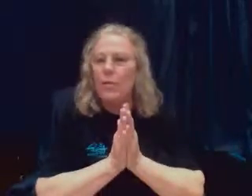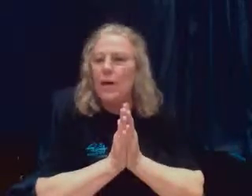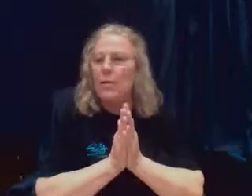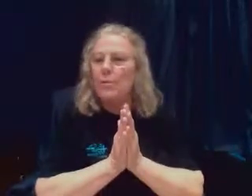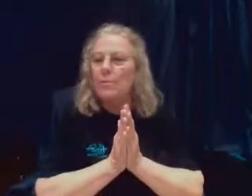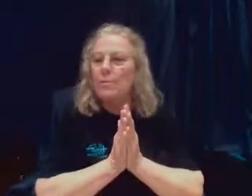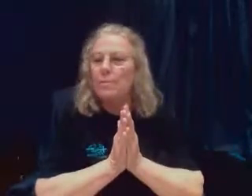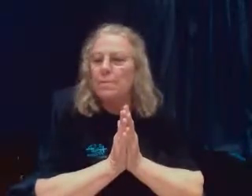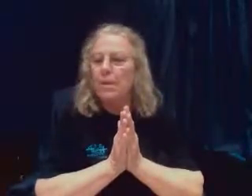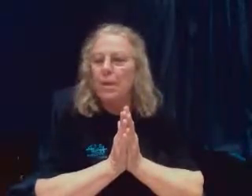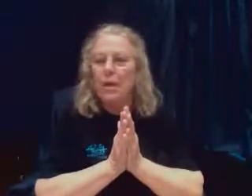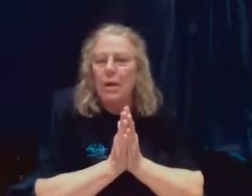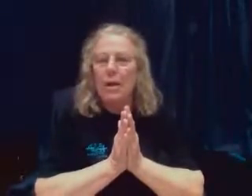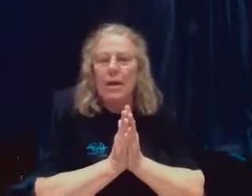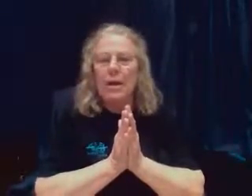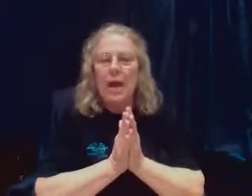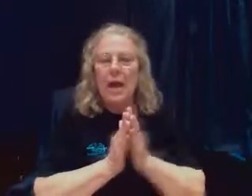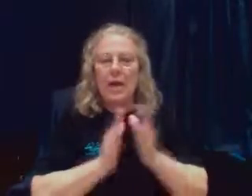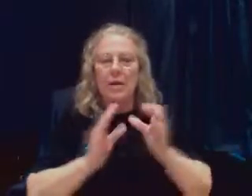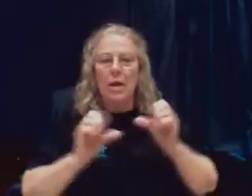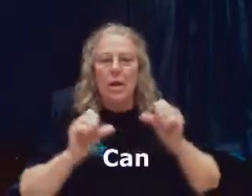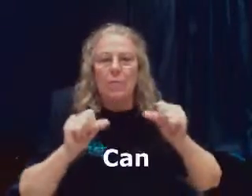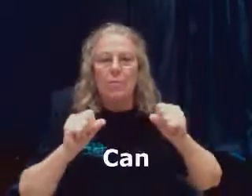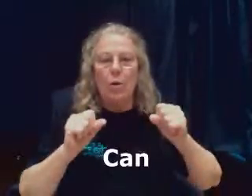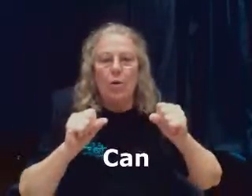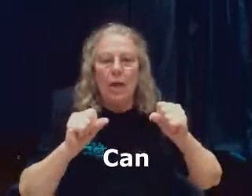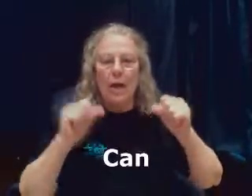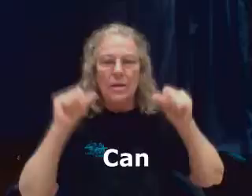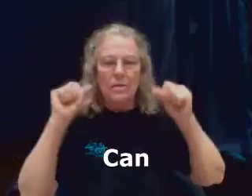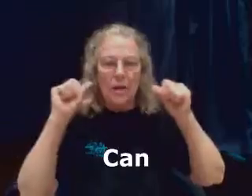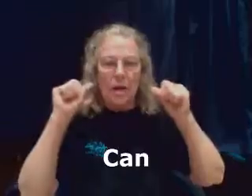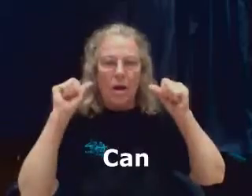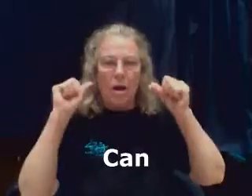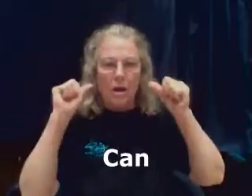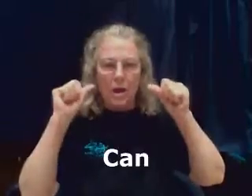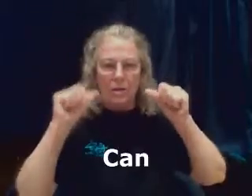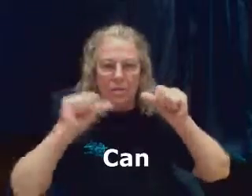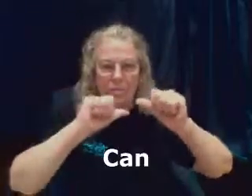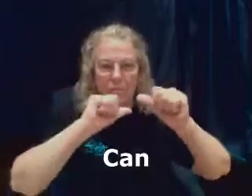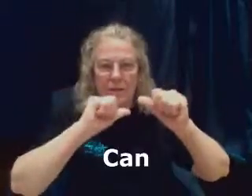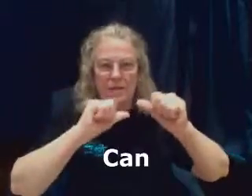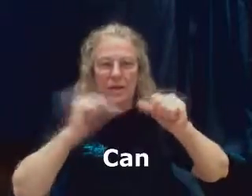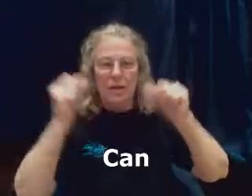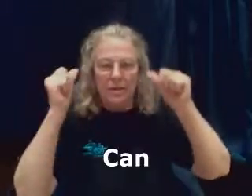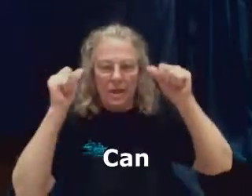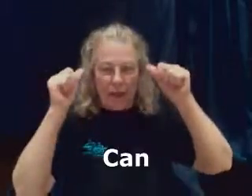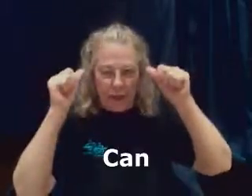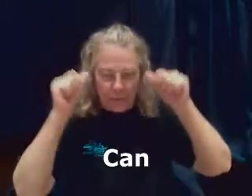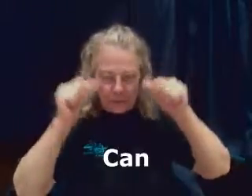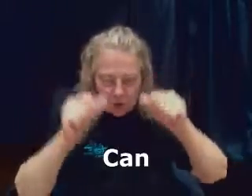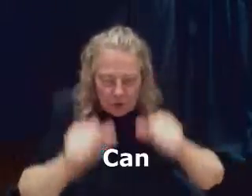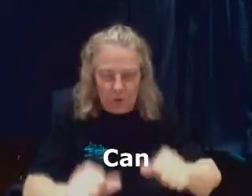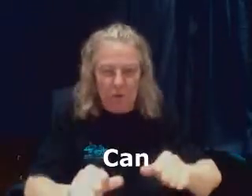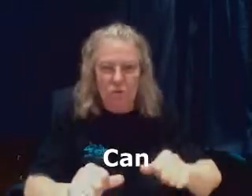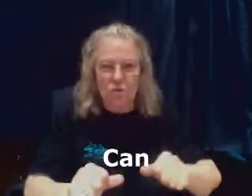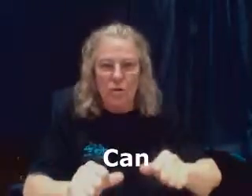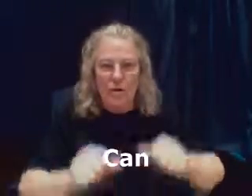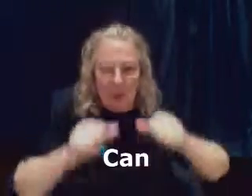prayer. Can. Both hands are in basically the A position and straight down.